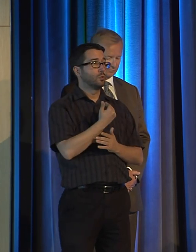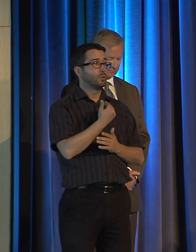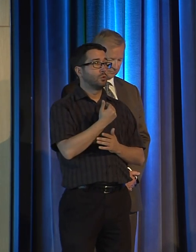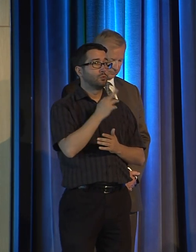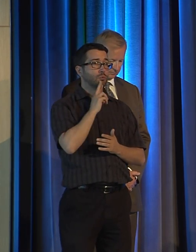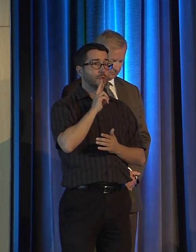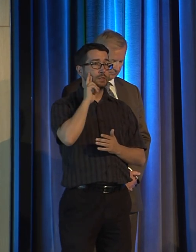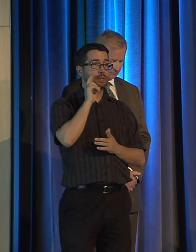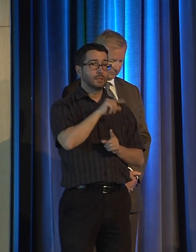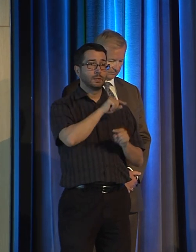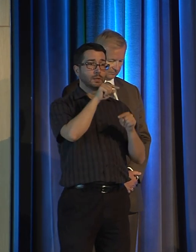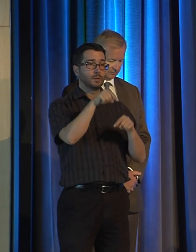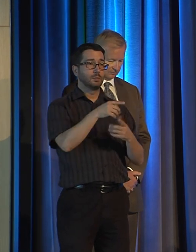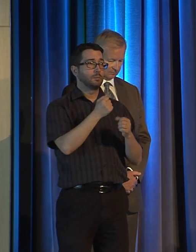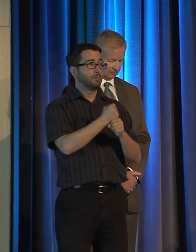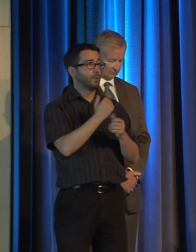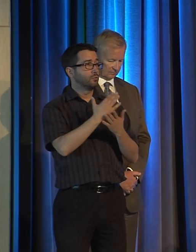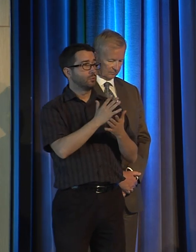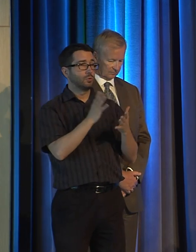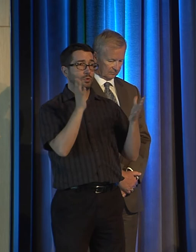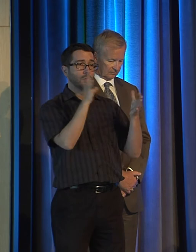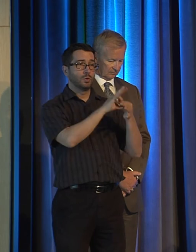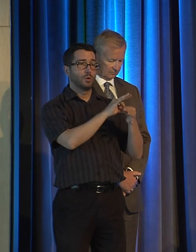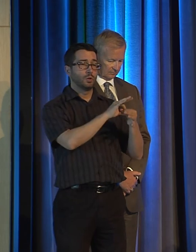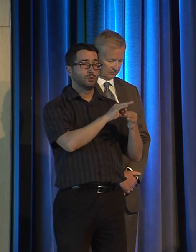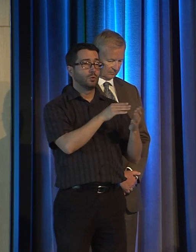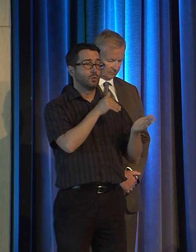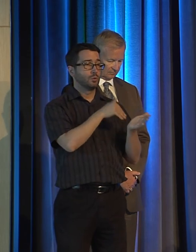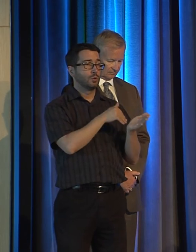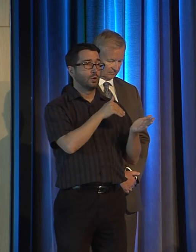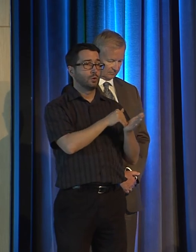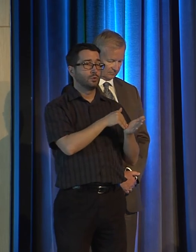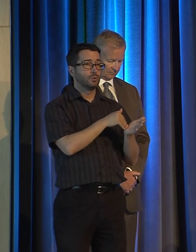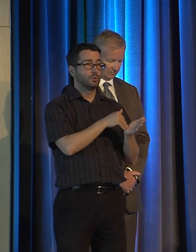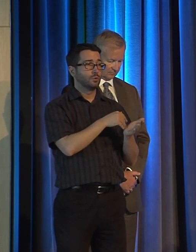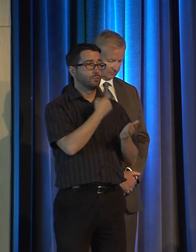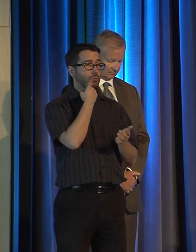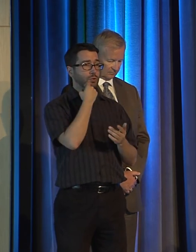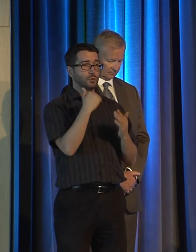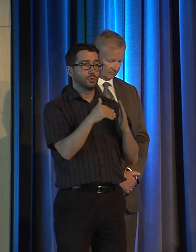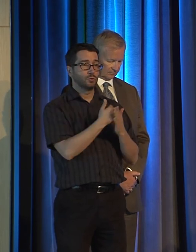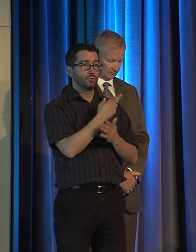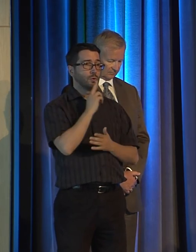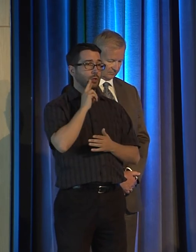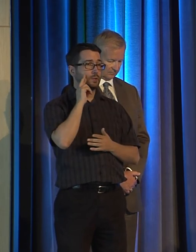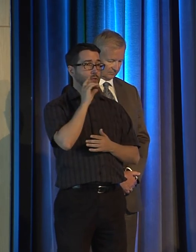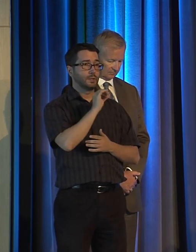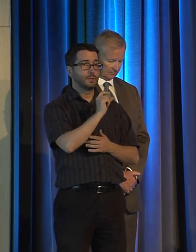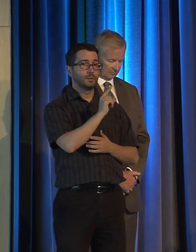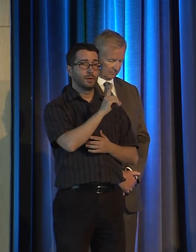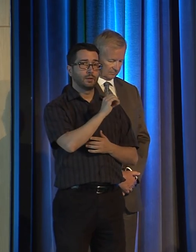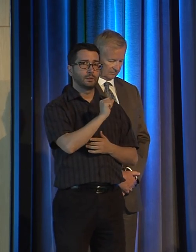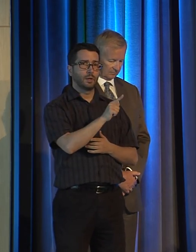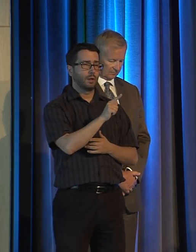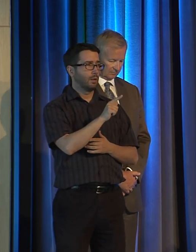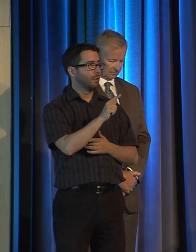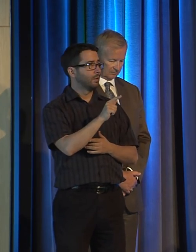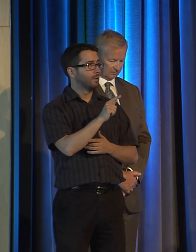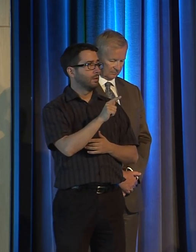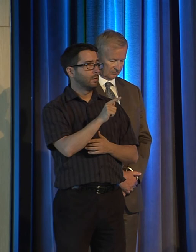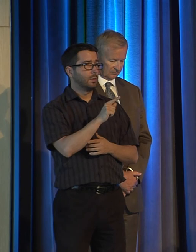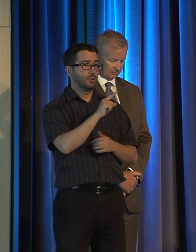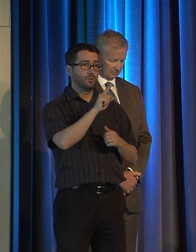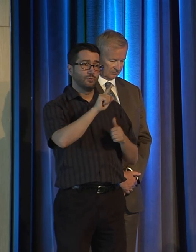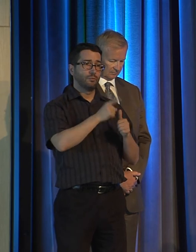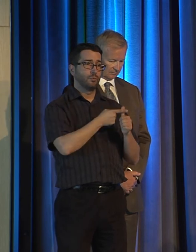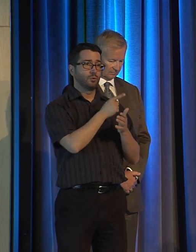make sure we connect with them. So I can tell you that Dr. Harrigan just spent time with the new residents at Dalhousie as in their first